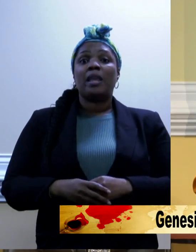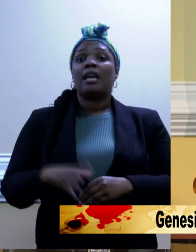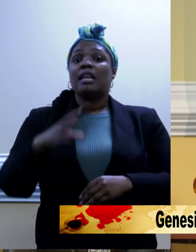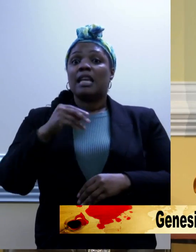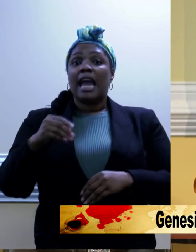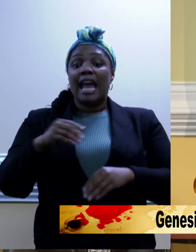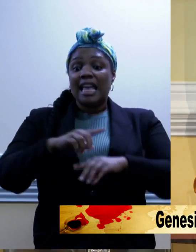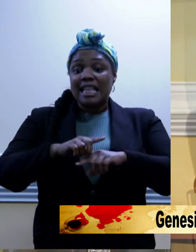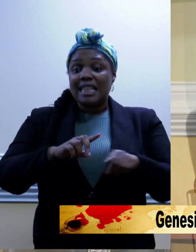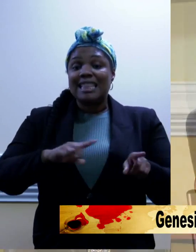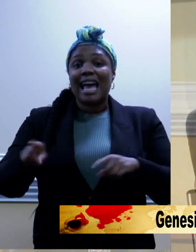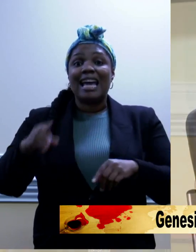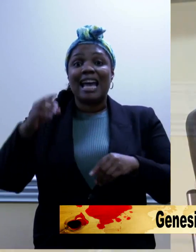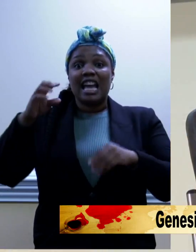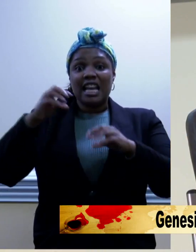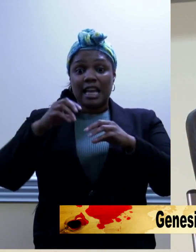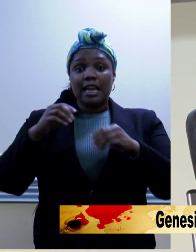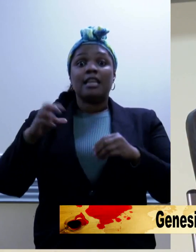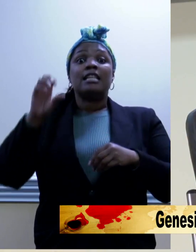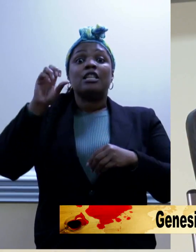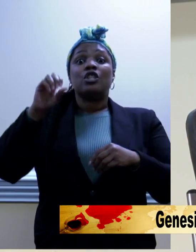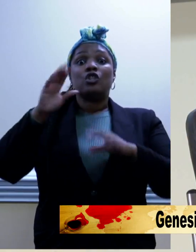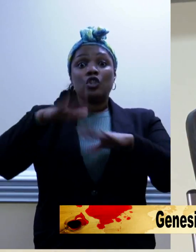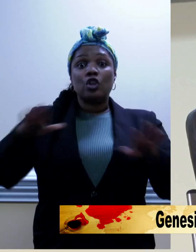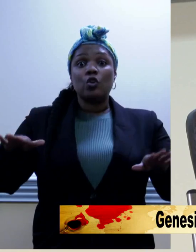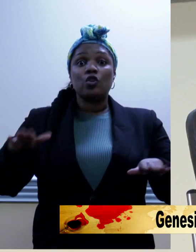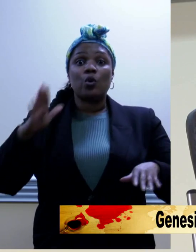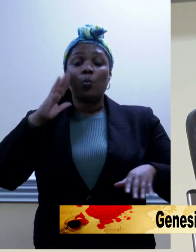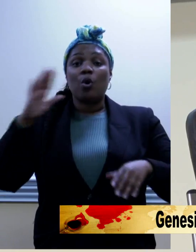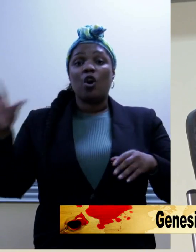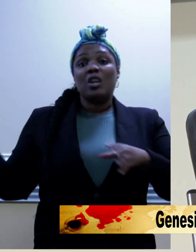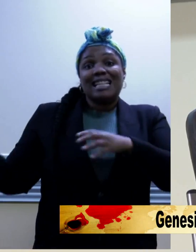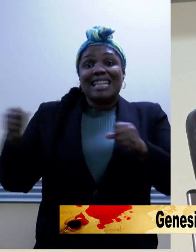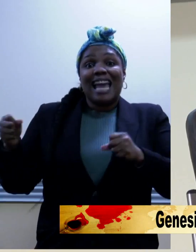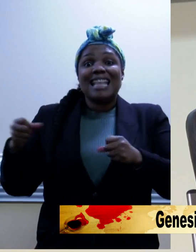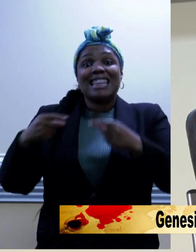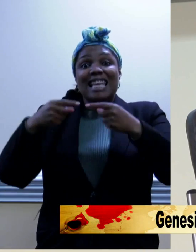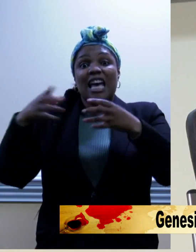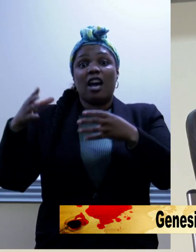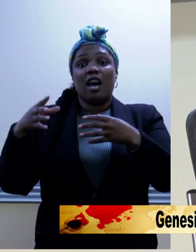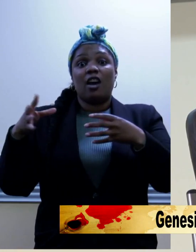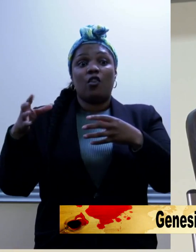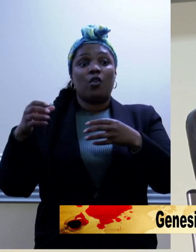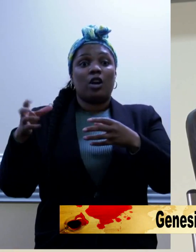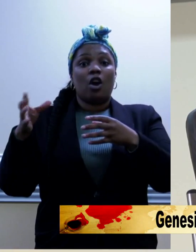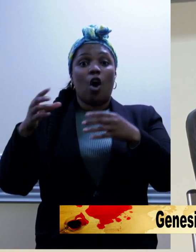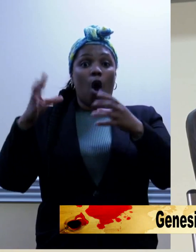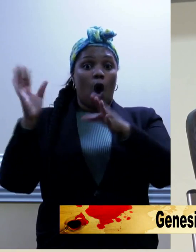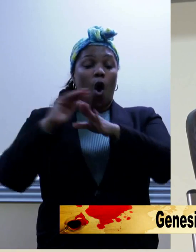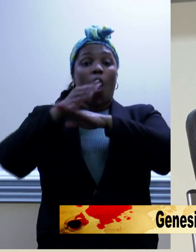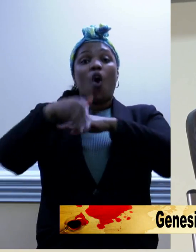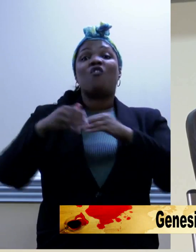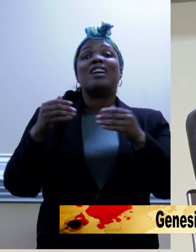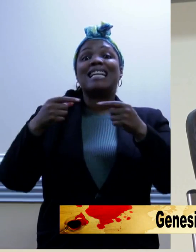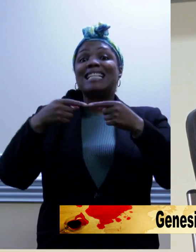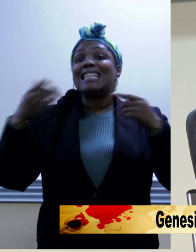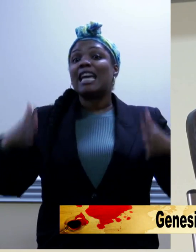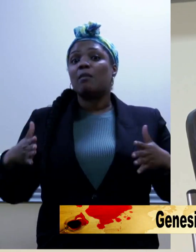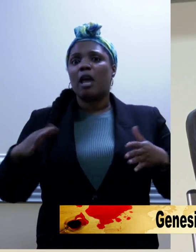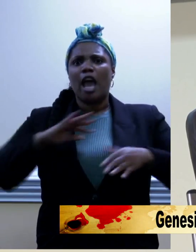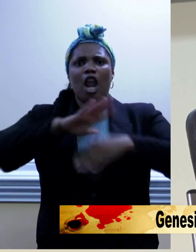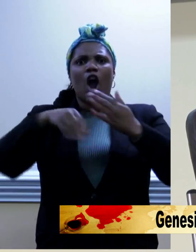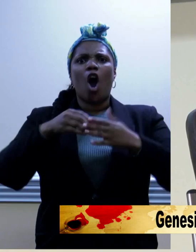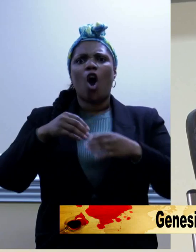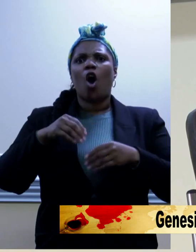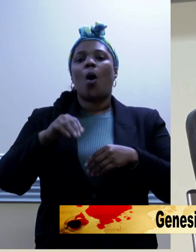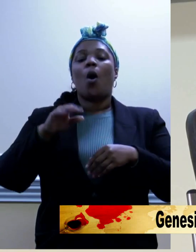And thy seed shall possess the gate of his enemies. Uh-huh. And in thy seed shall all the nations of the earth be blessed. Now this is